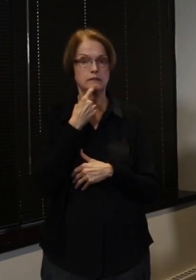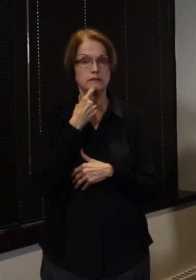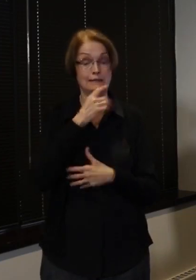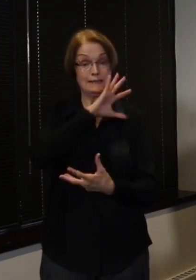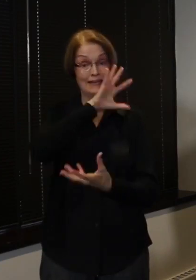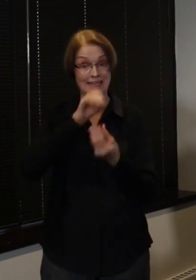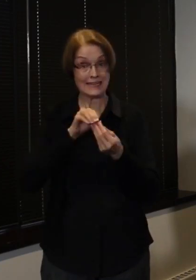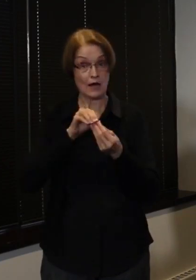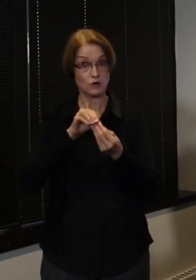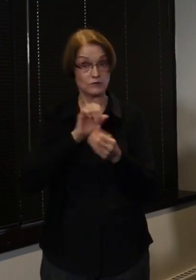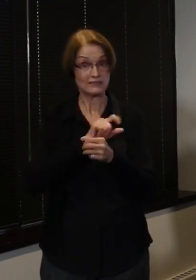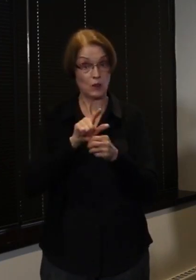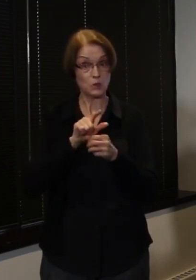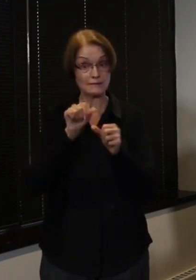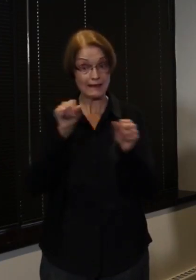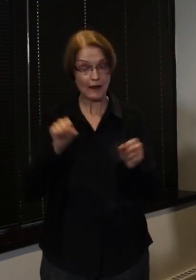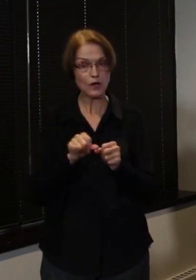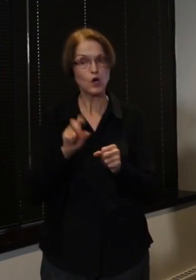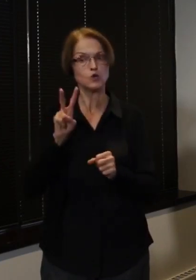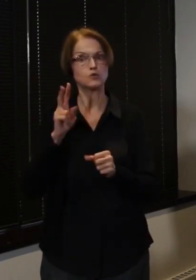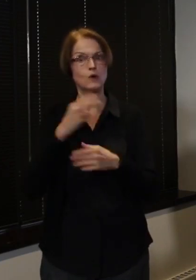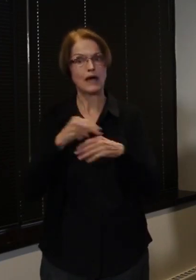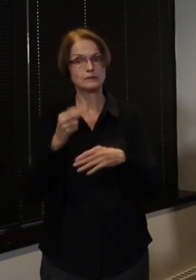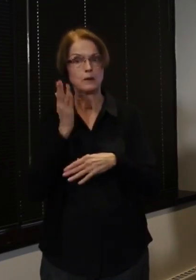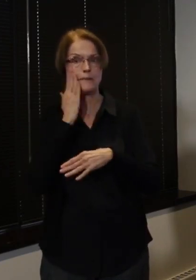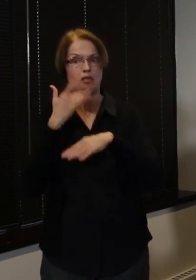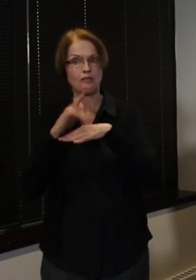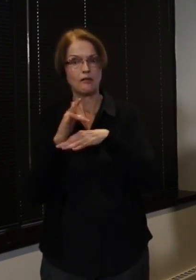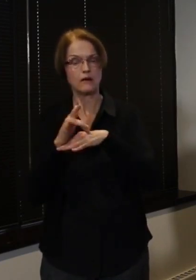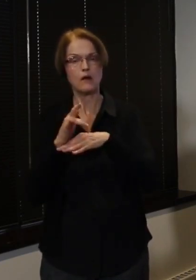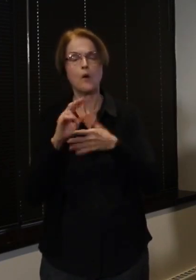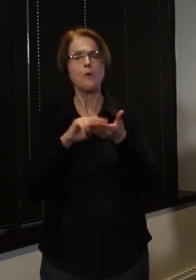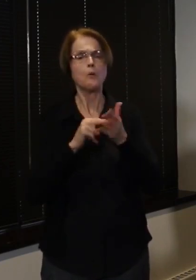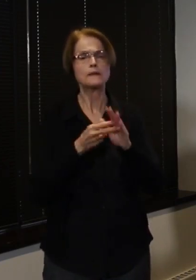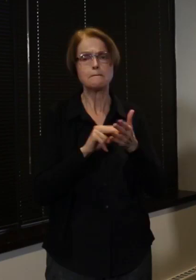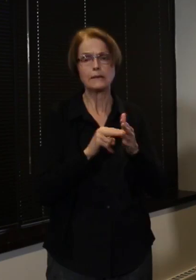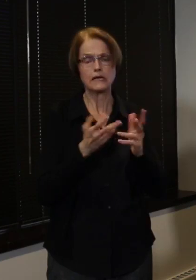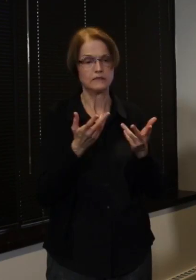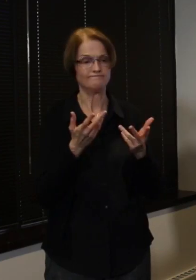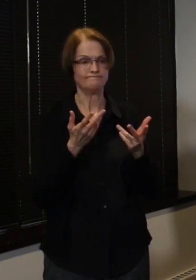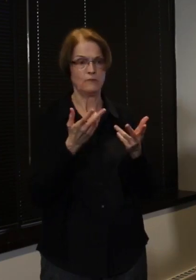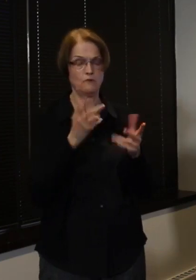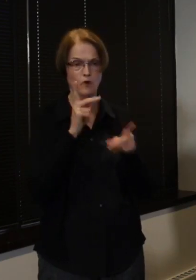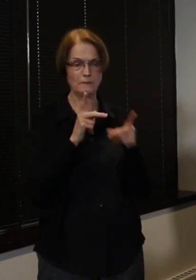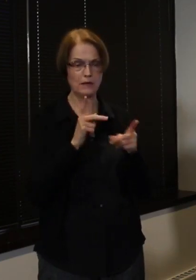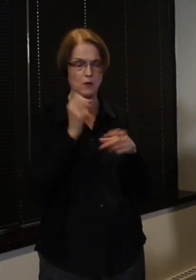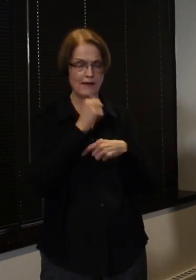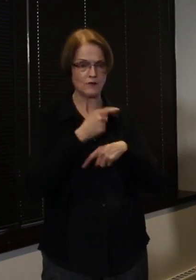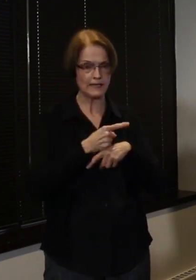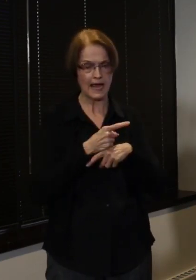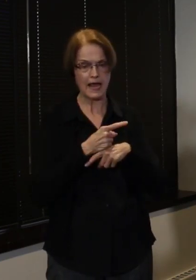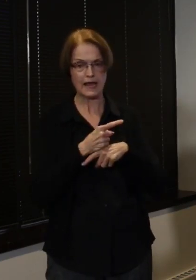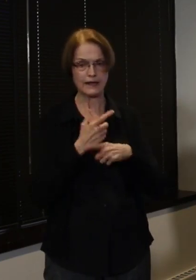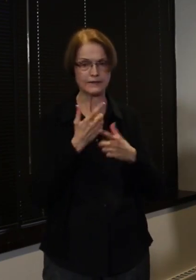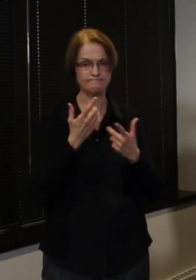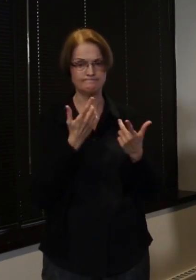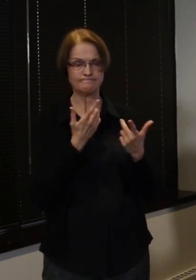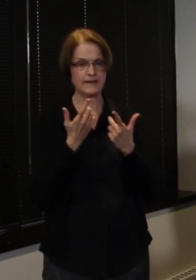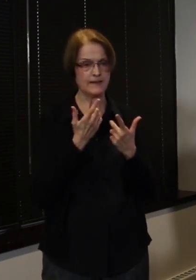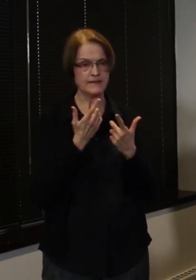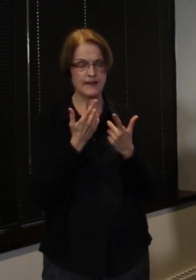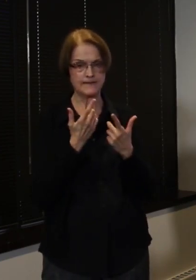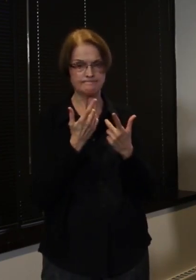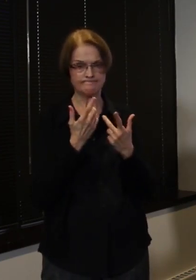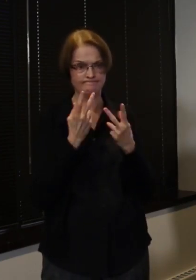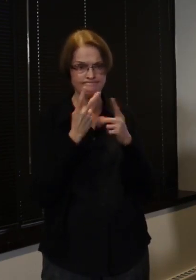St. Louis region. What does this mean for area residents when they assess the risks they take every day, even things that seem to be